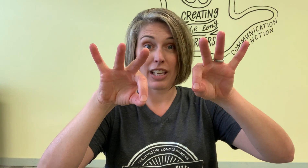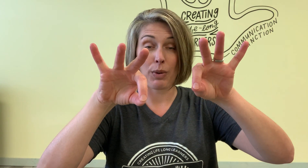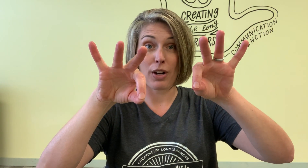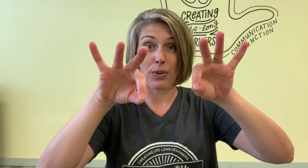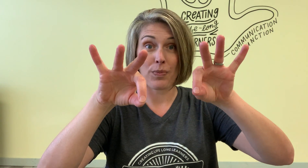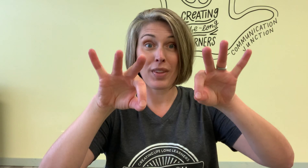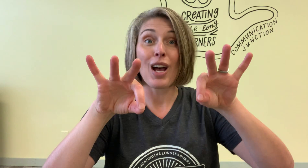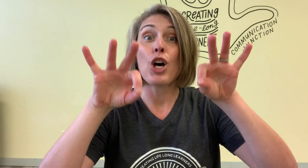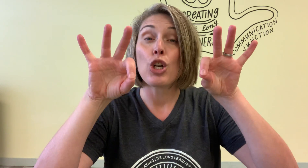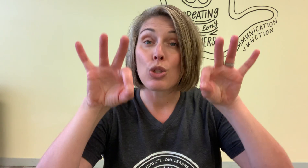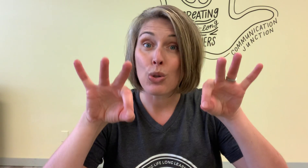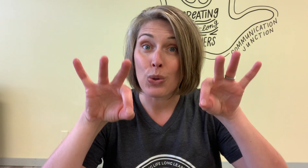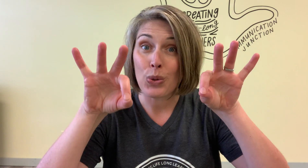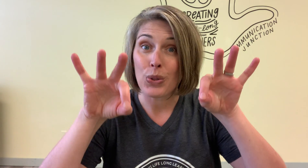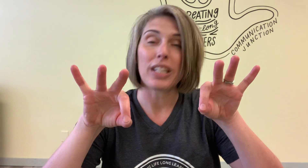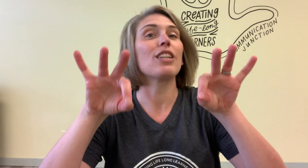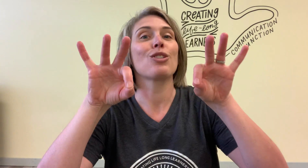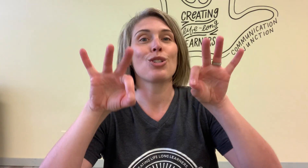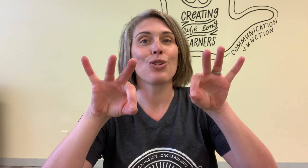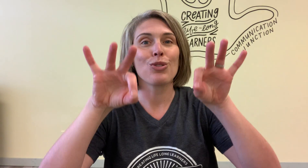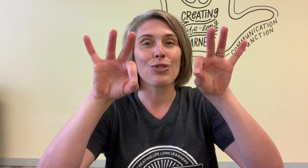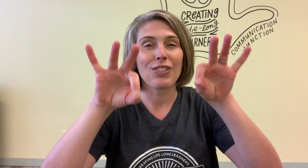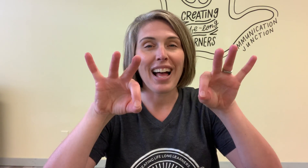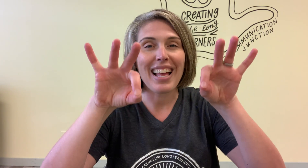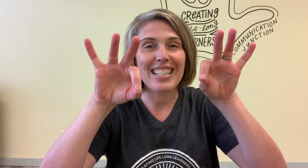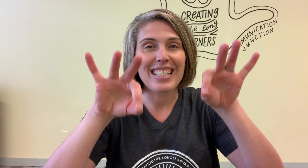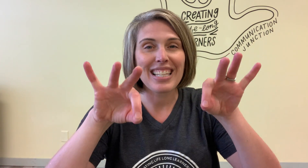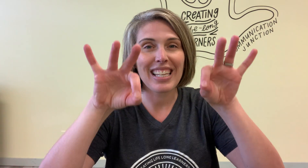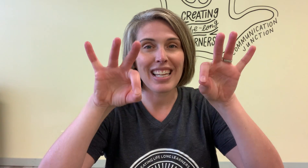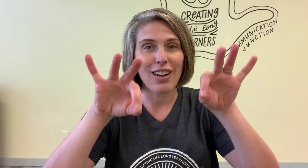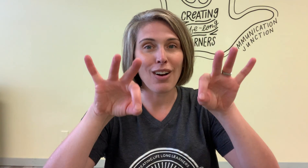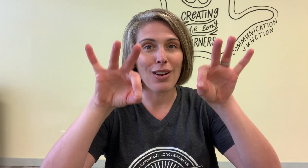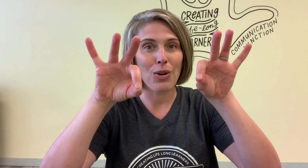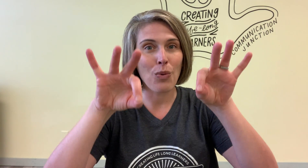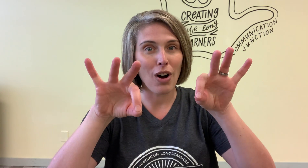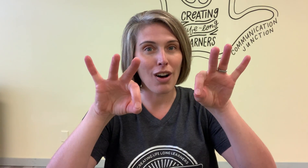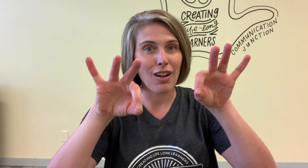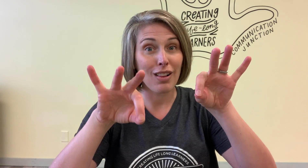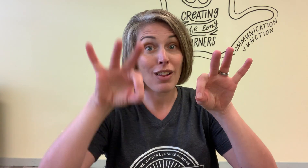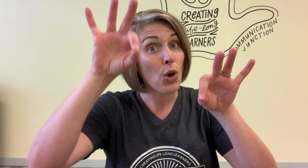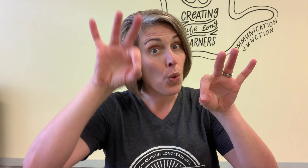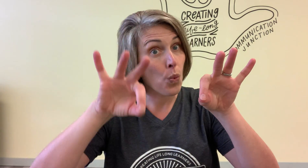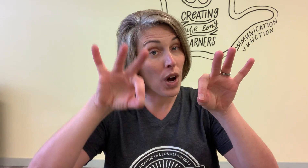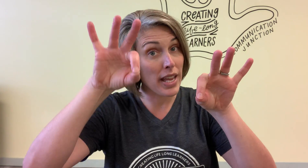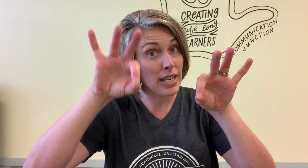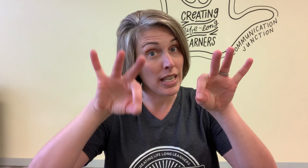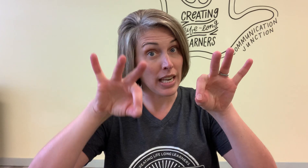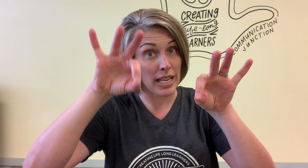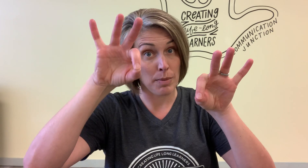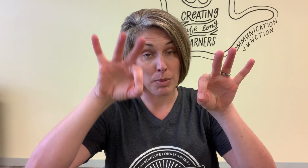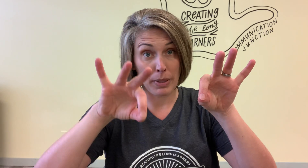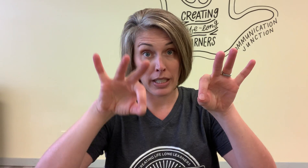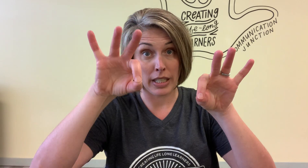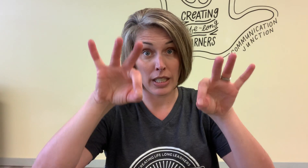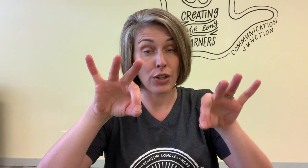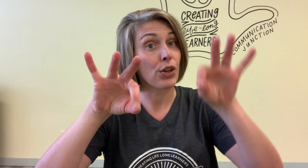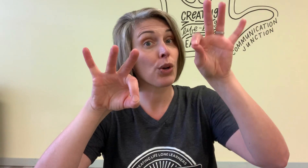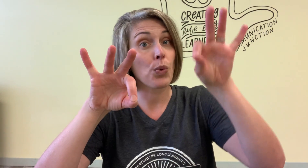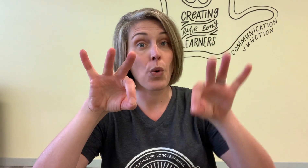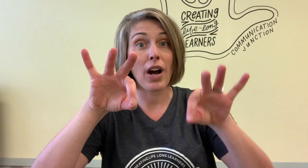we go. 2 little shoe flies sitting on a wall. One named Peter,